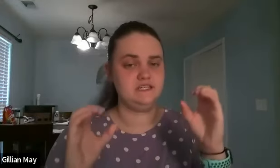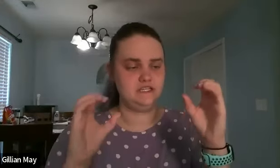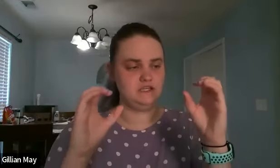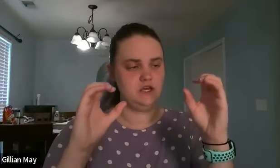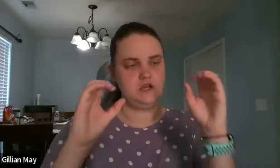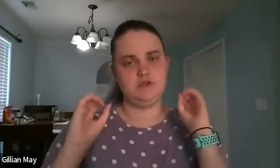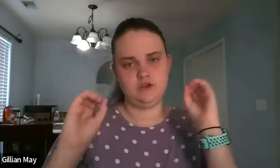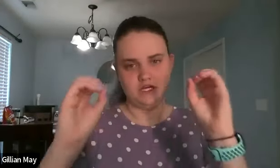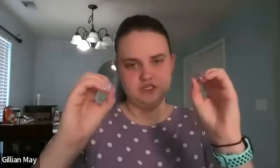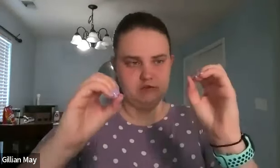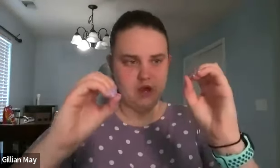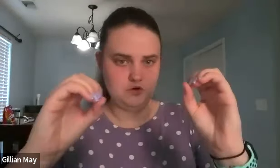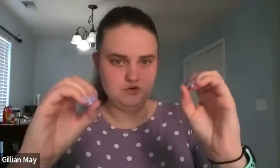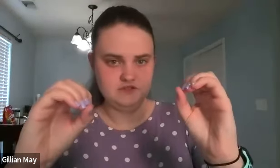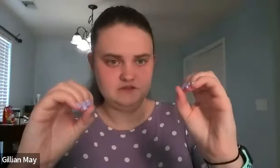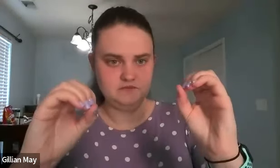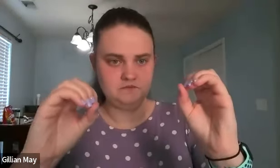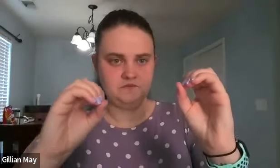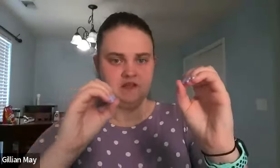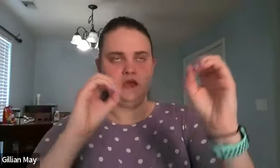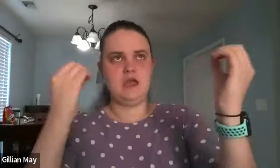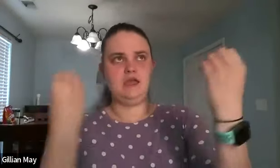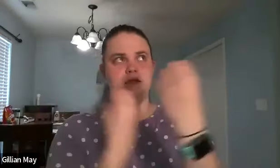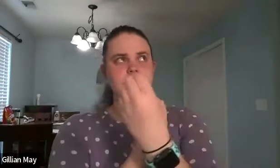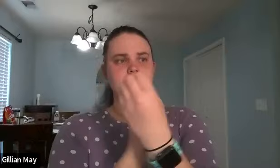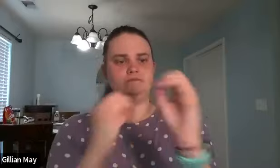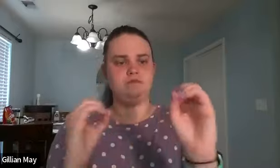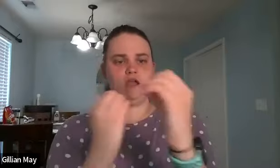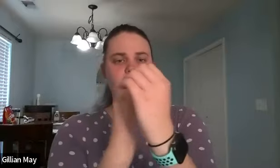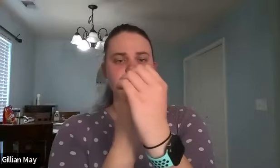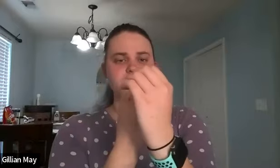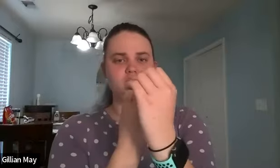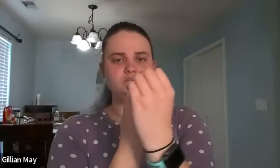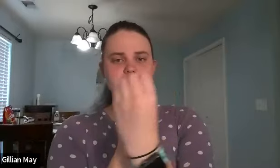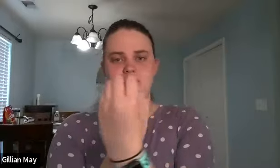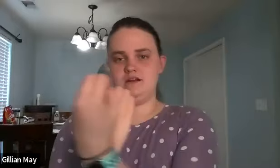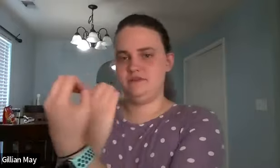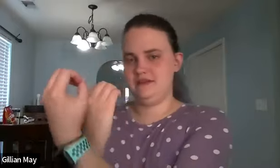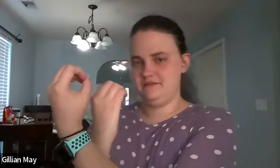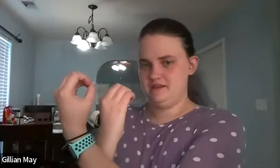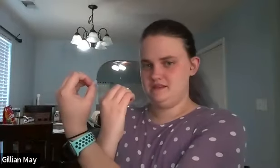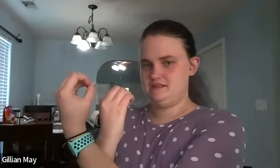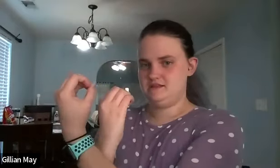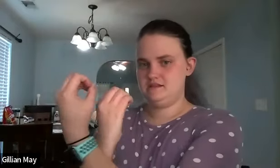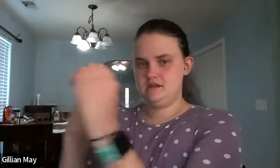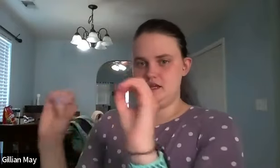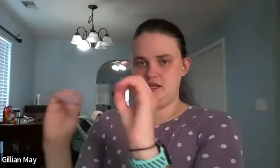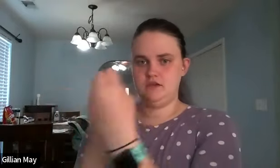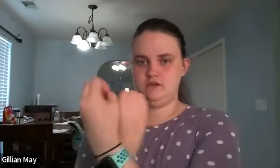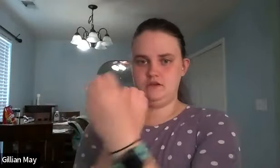is you're going to do O's. And I start them kind of like this and I go